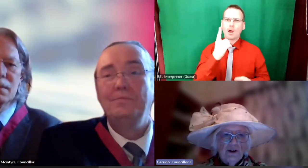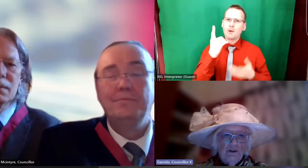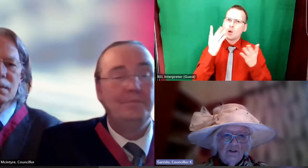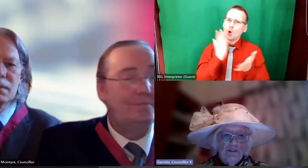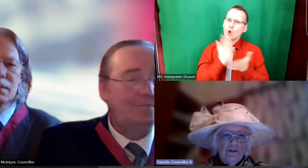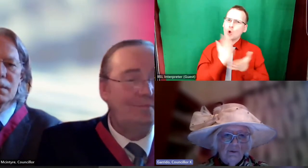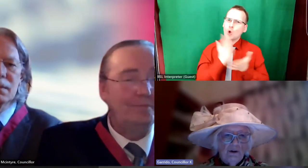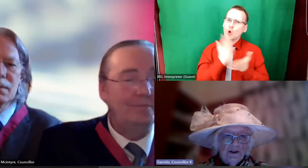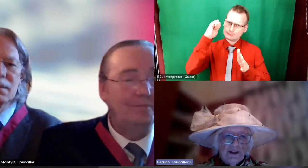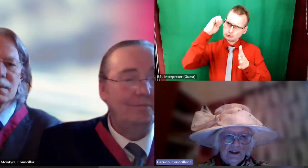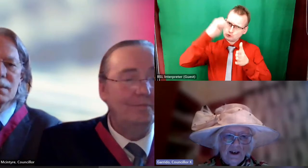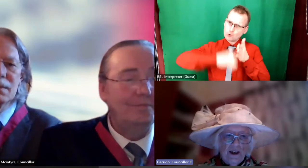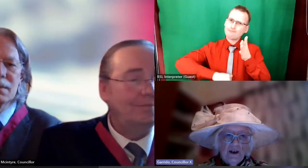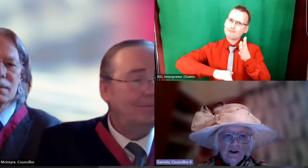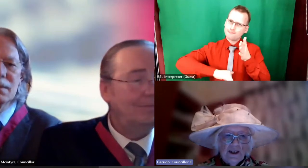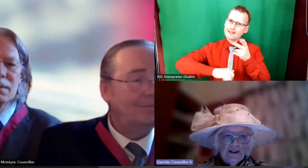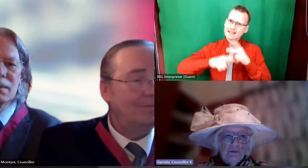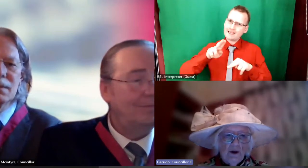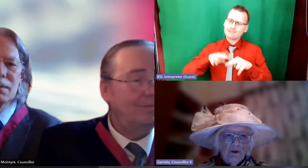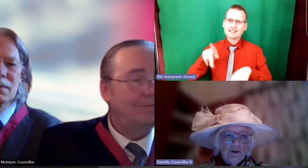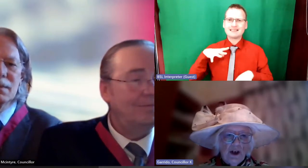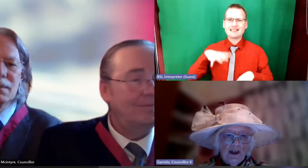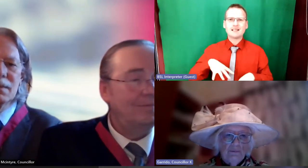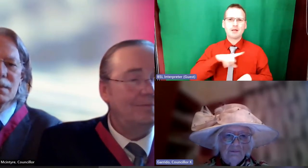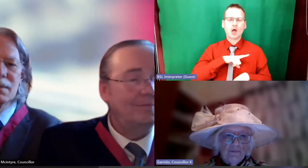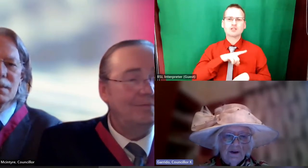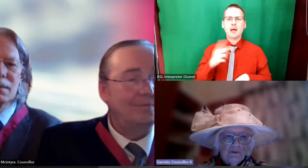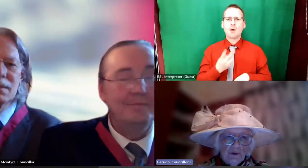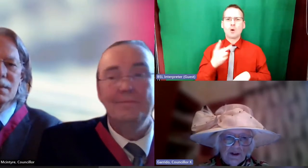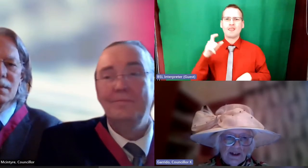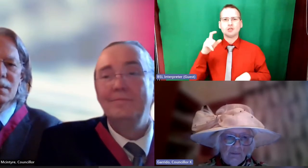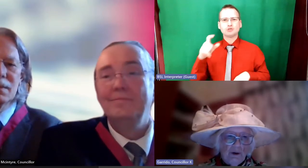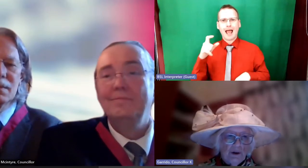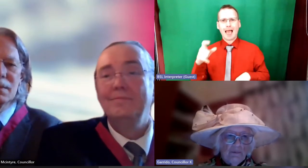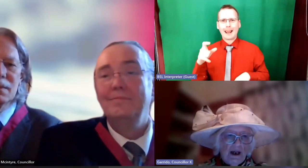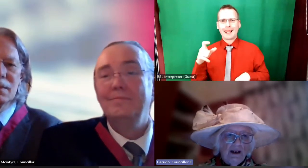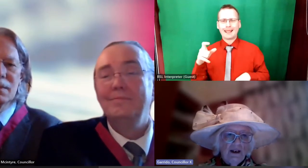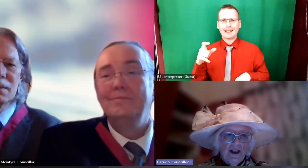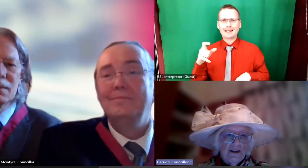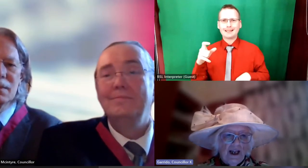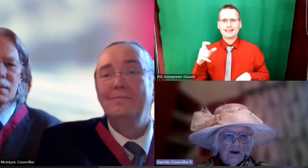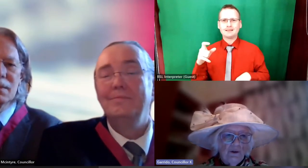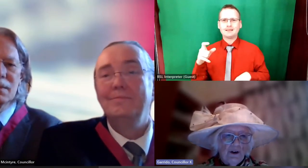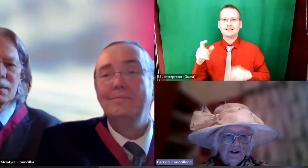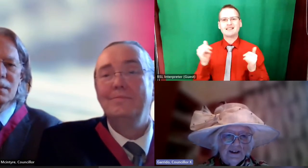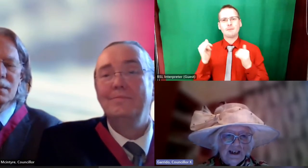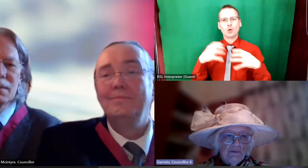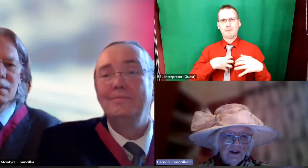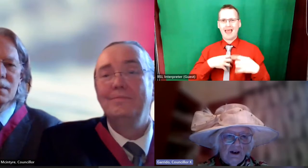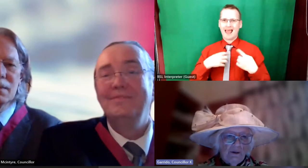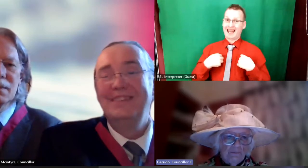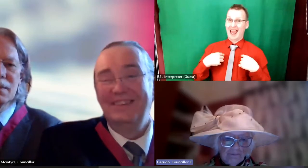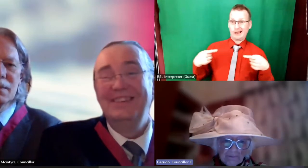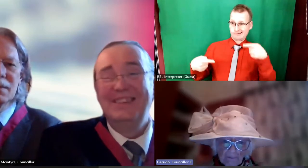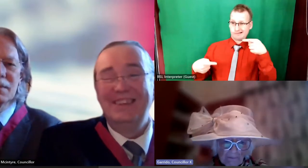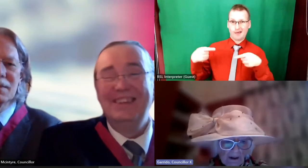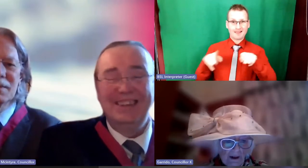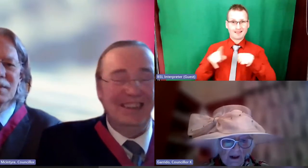very tough if it warranted, because I think both the Ceremonial Mayor and I were on at the same